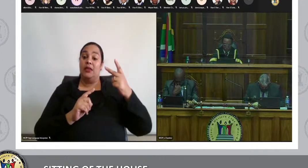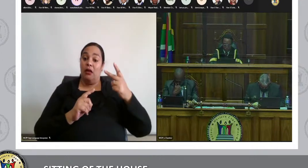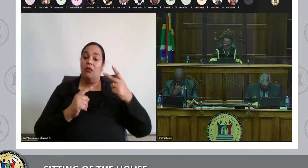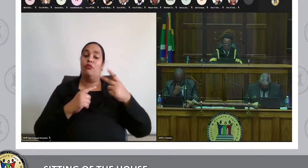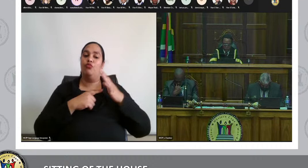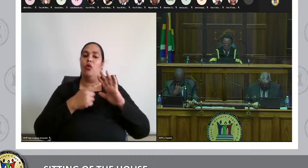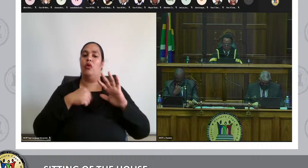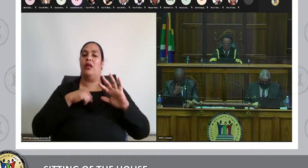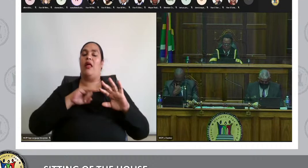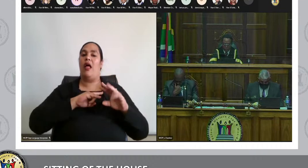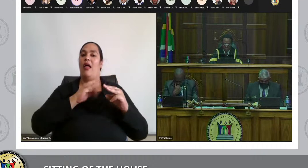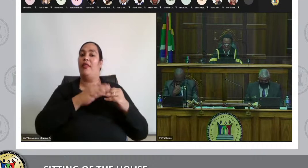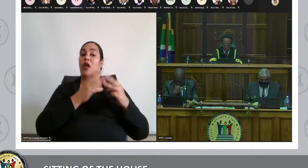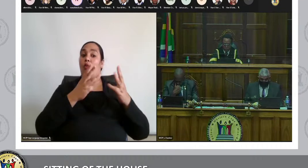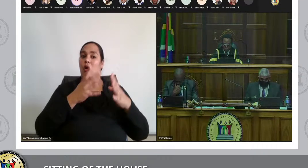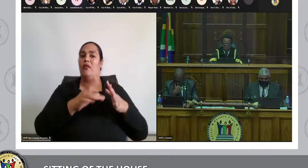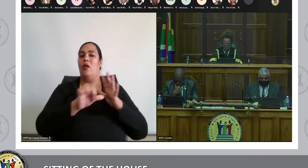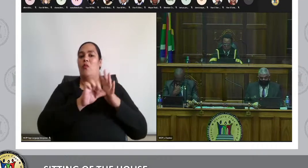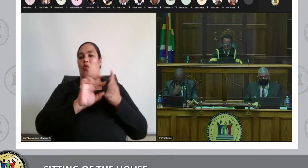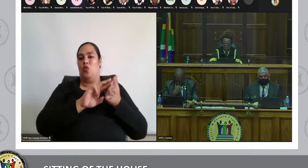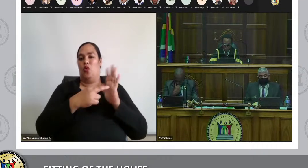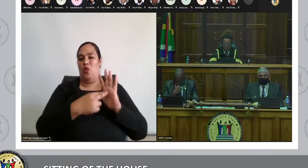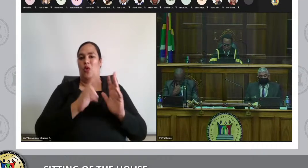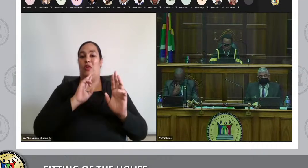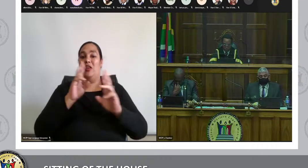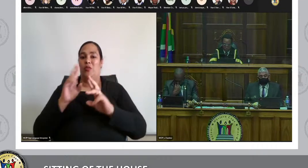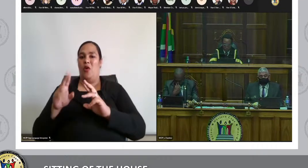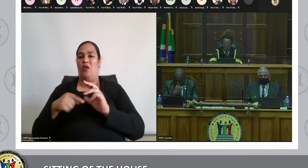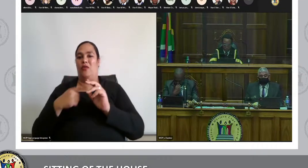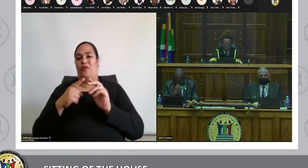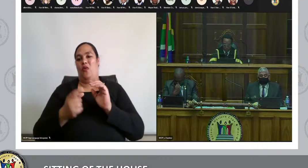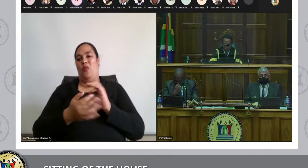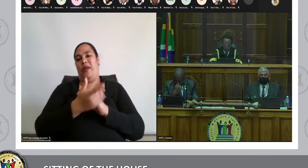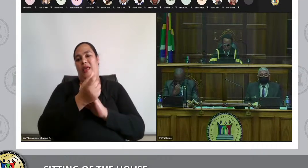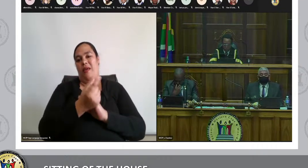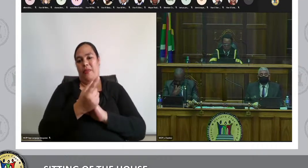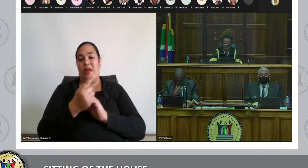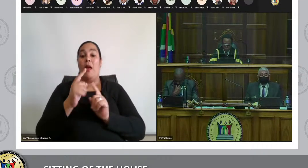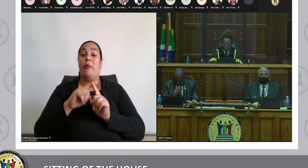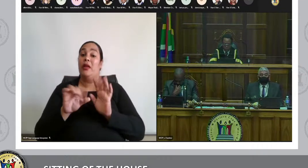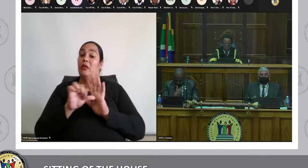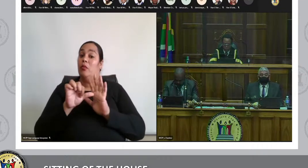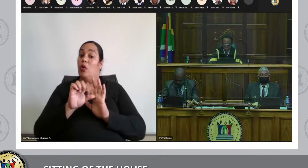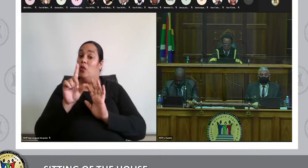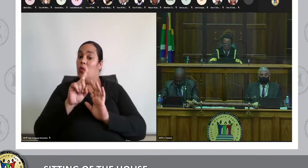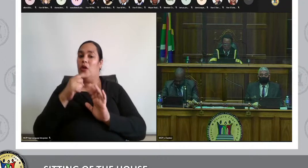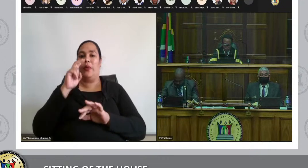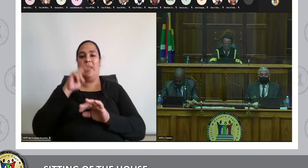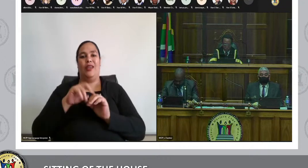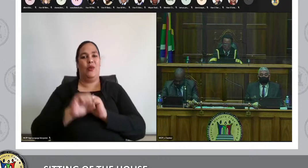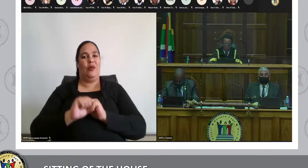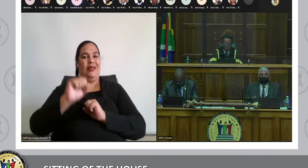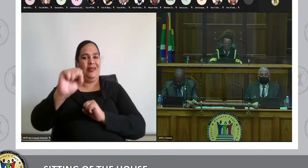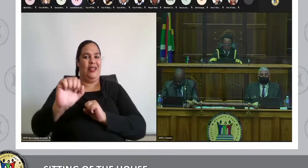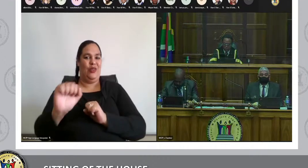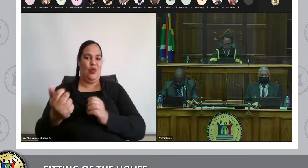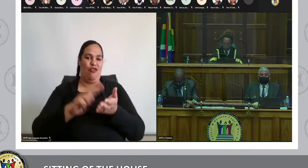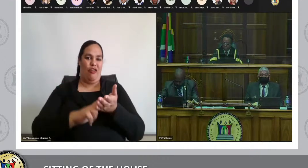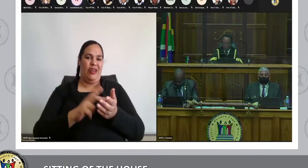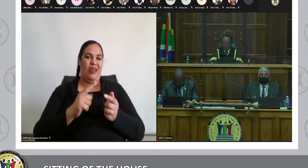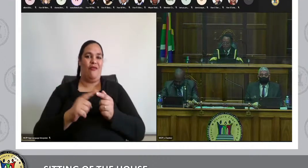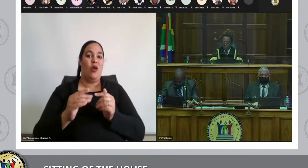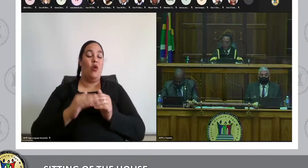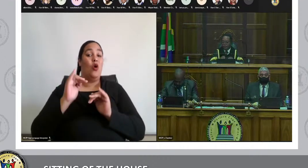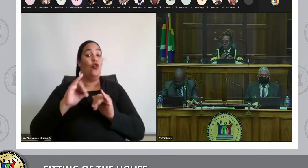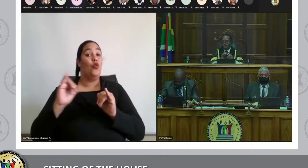healthcare workers play a critical role in our response to pandemic. Hence, it is crucial that we have to extend the contracts for the most critical